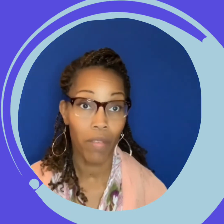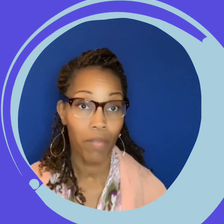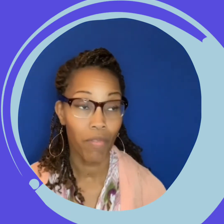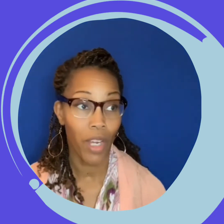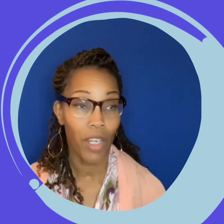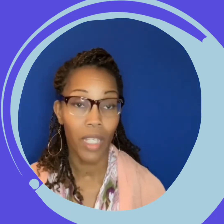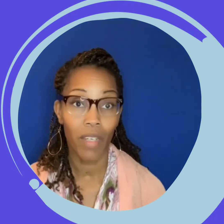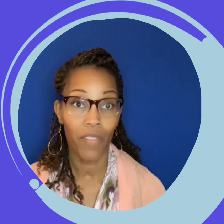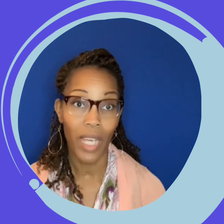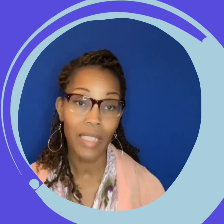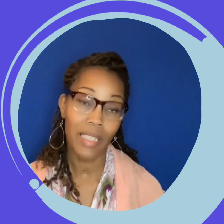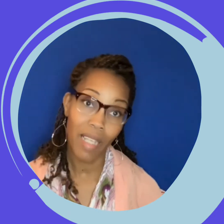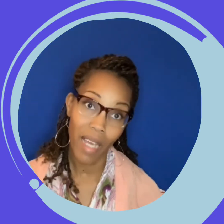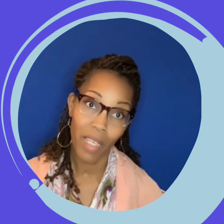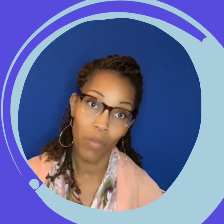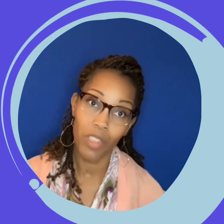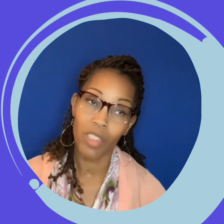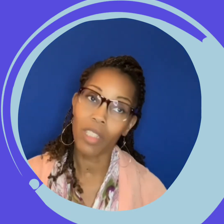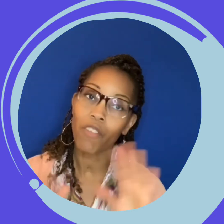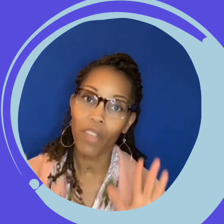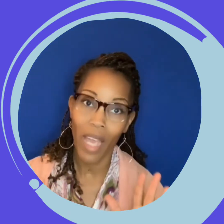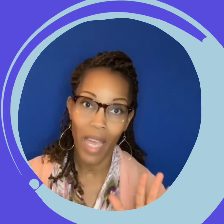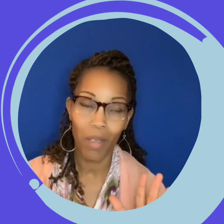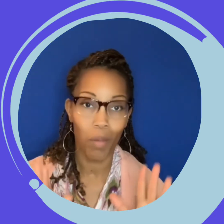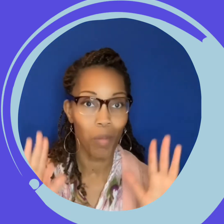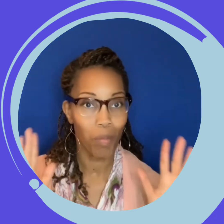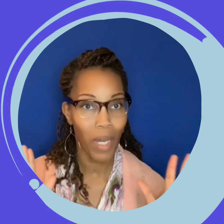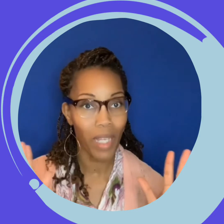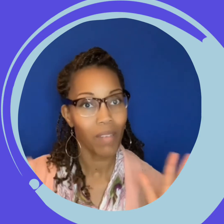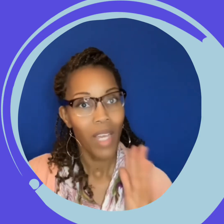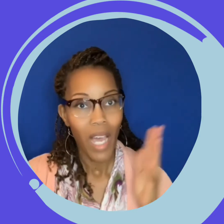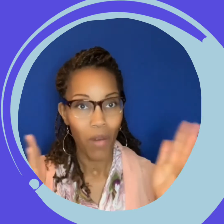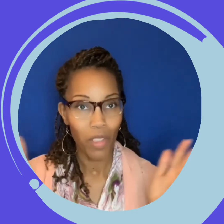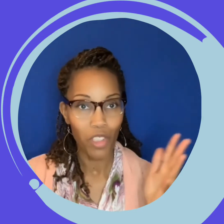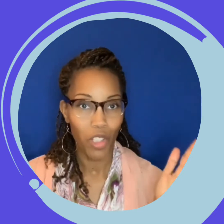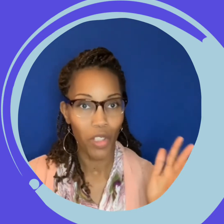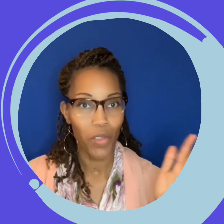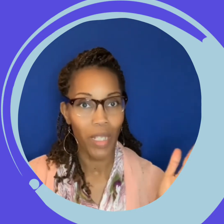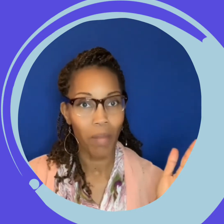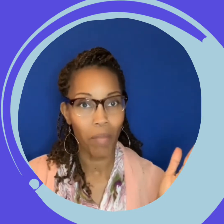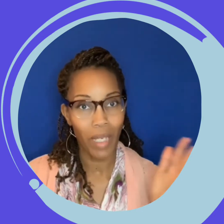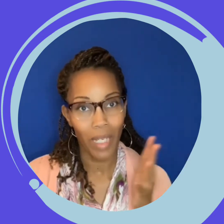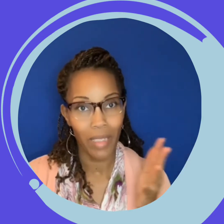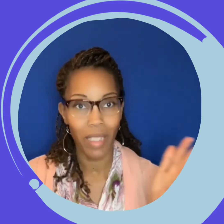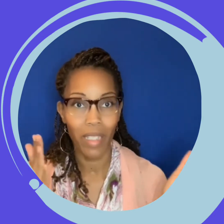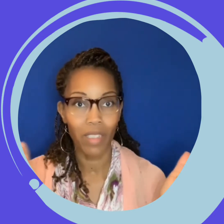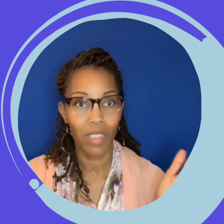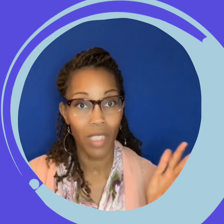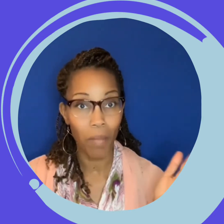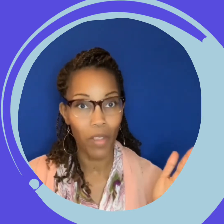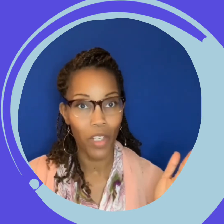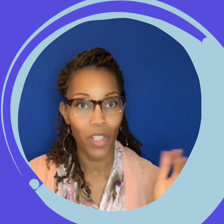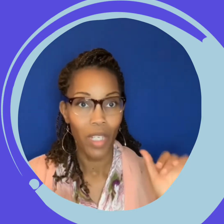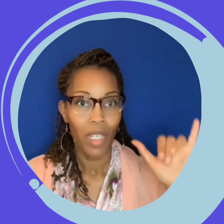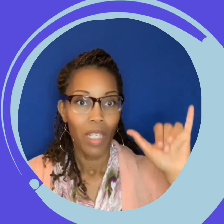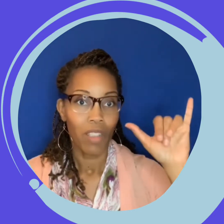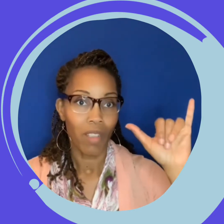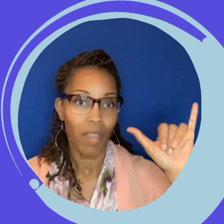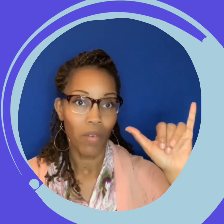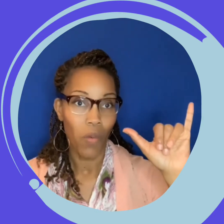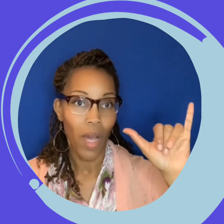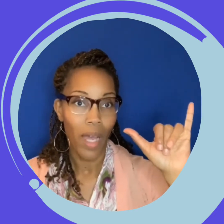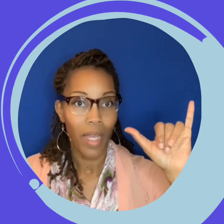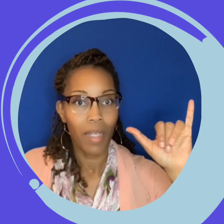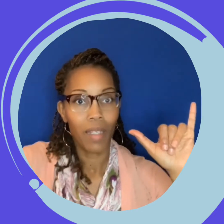a variant of that sign, which is a different animal, but I want to show you because it's similar.